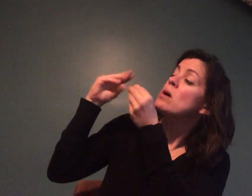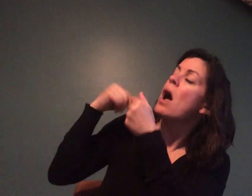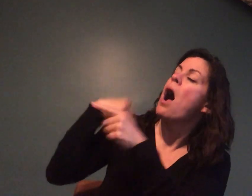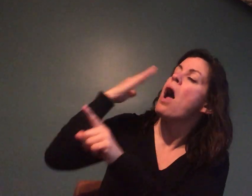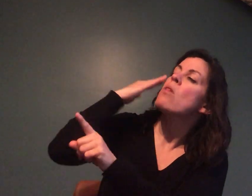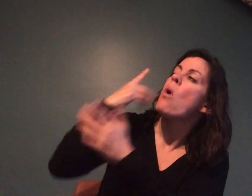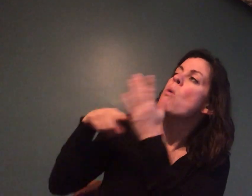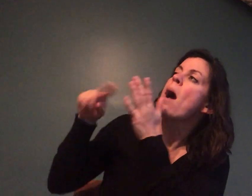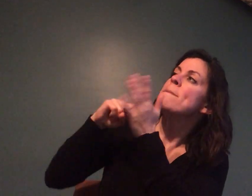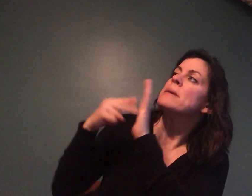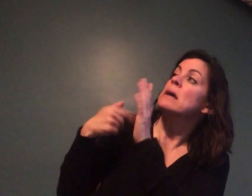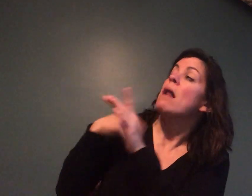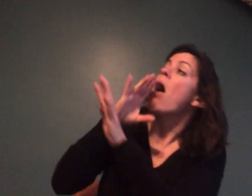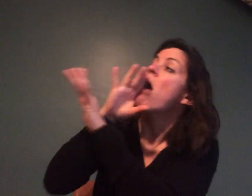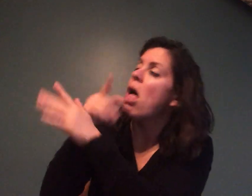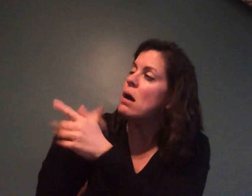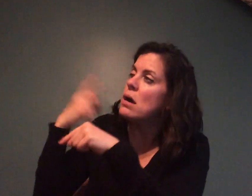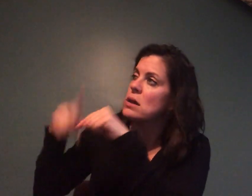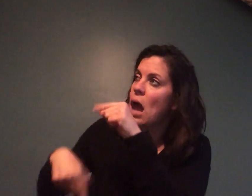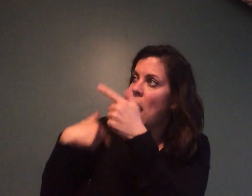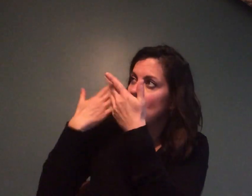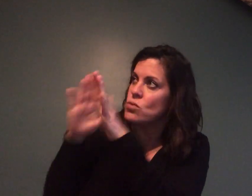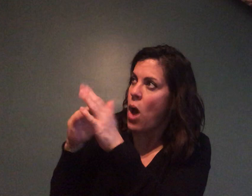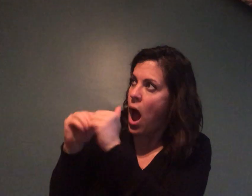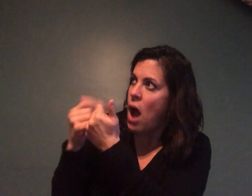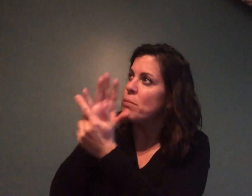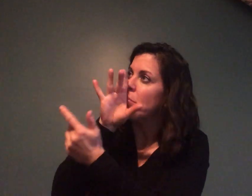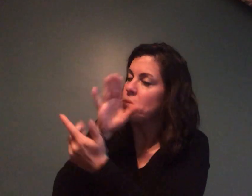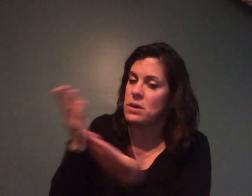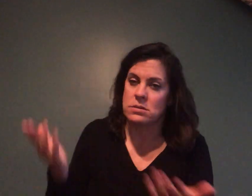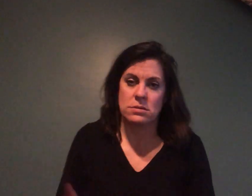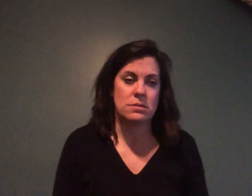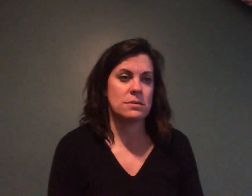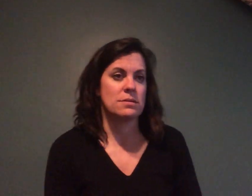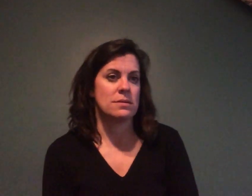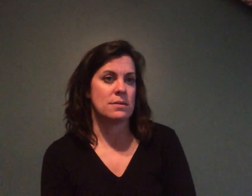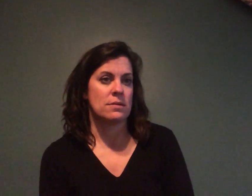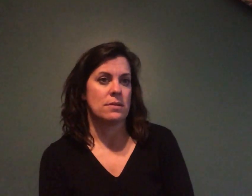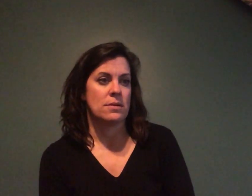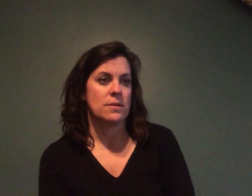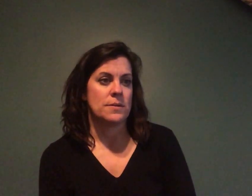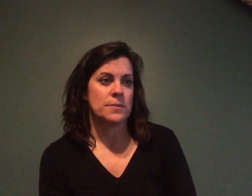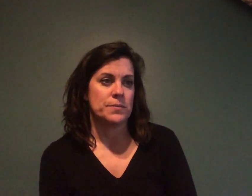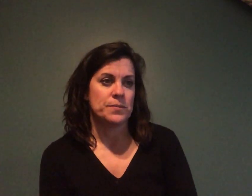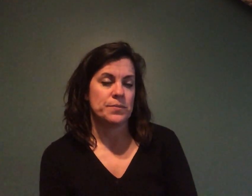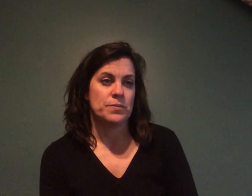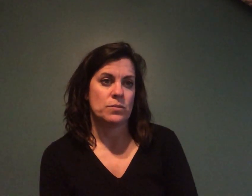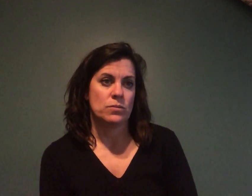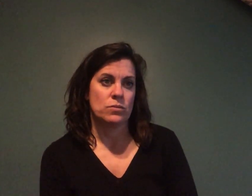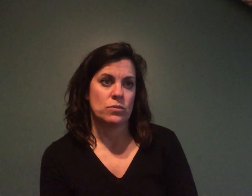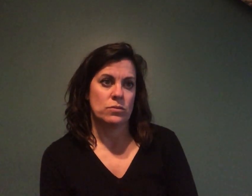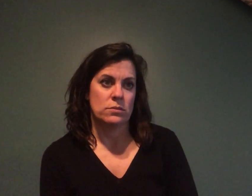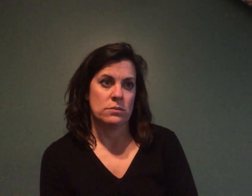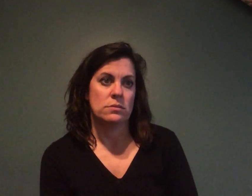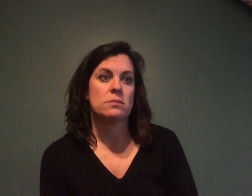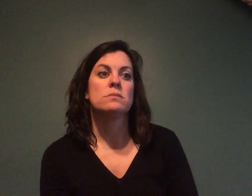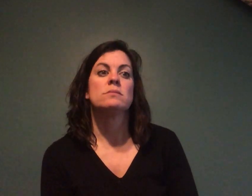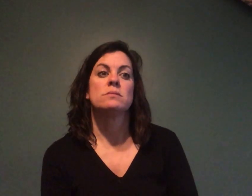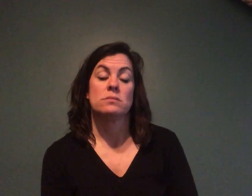There's your wire coming into your ground screw, and then it goes out to the receptacle. And if it's multiple wire,